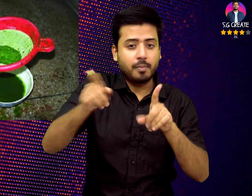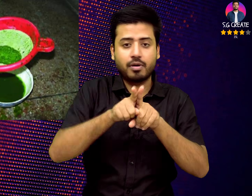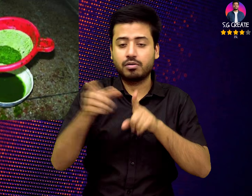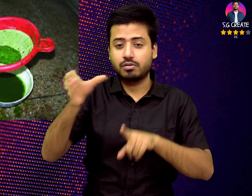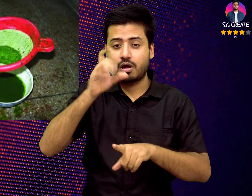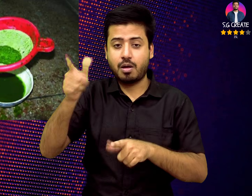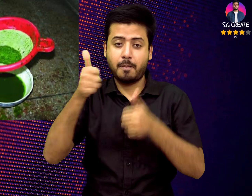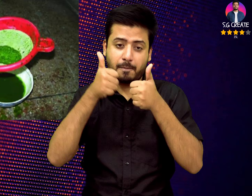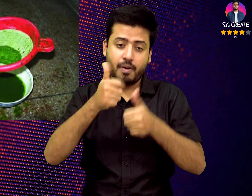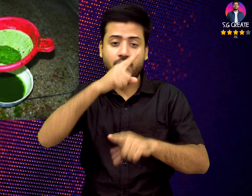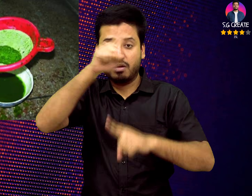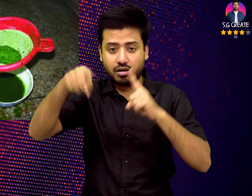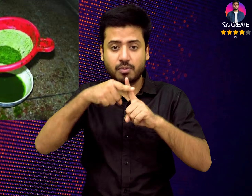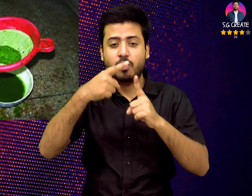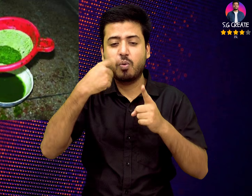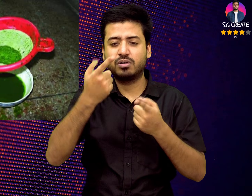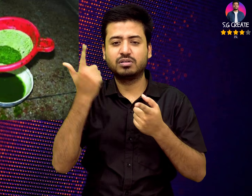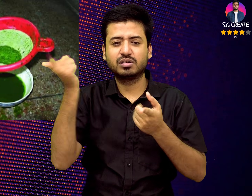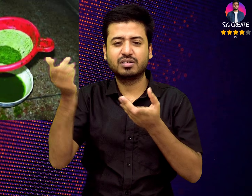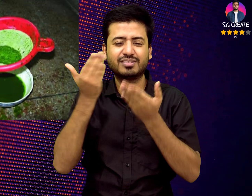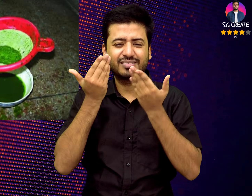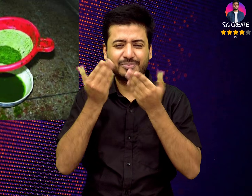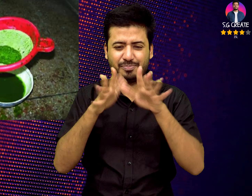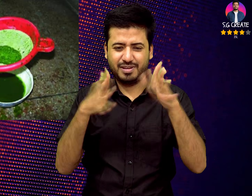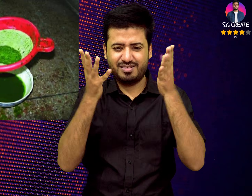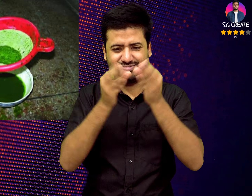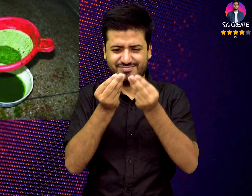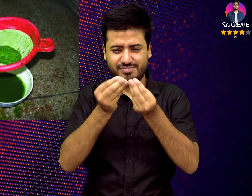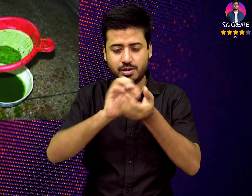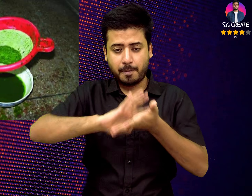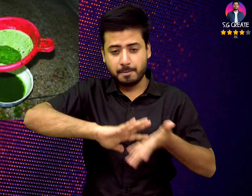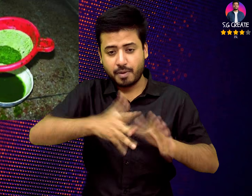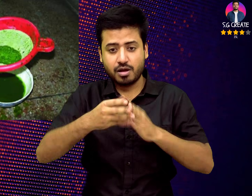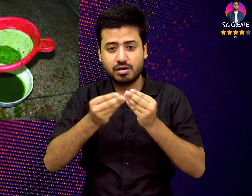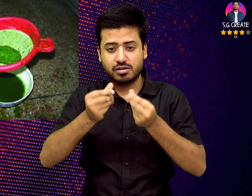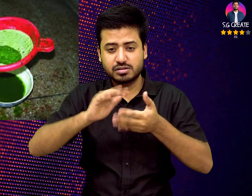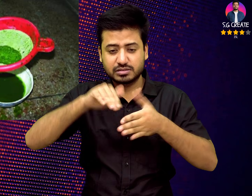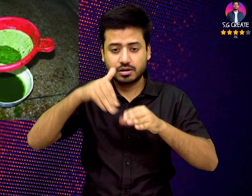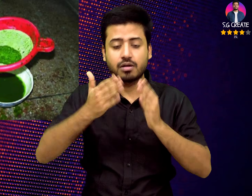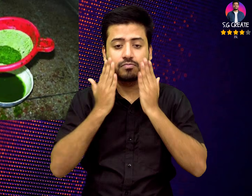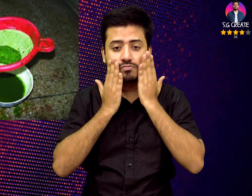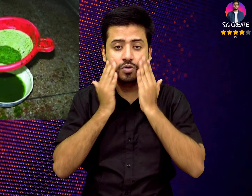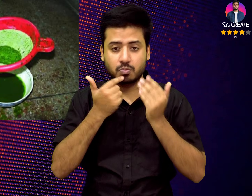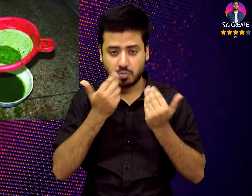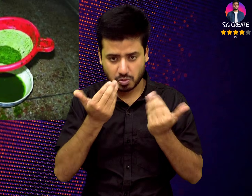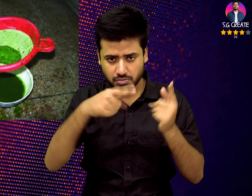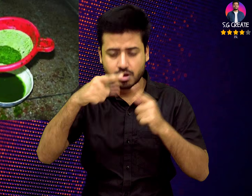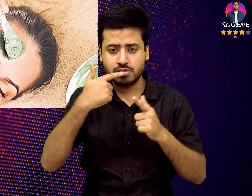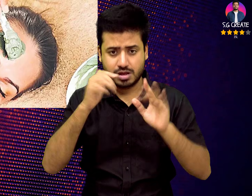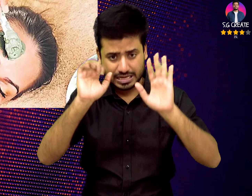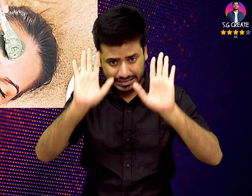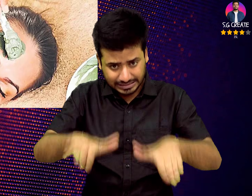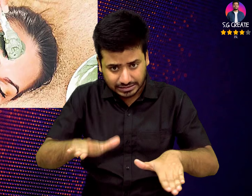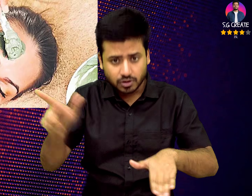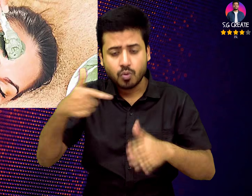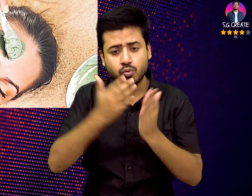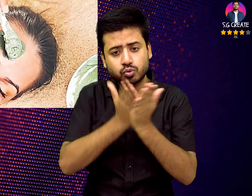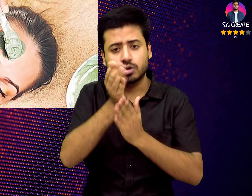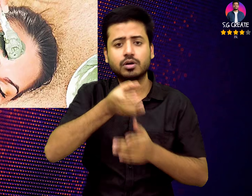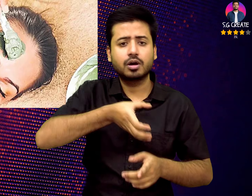occurring bioactive compounds. Papain and Papain, these are powerful proteolytic, protein-dissolving,